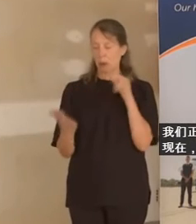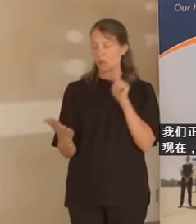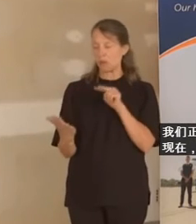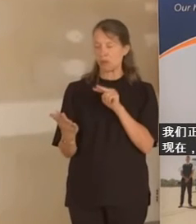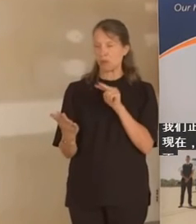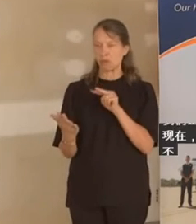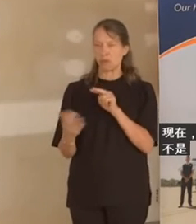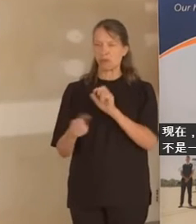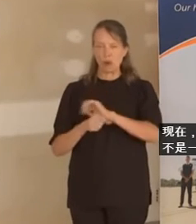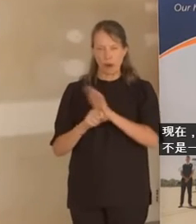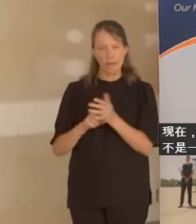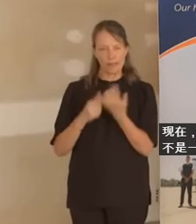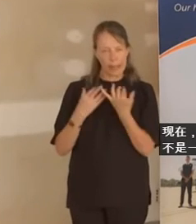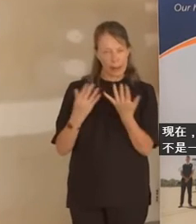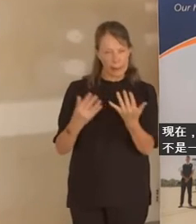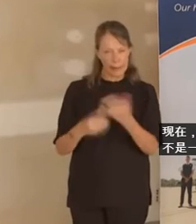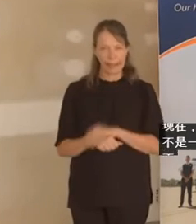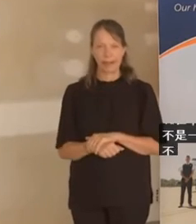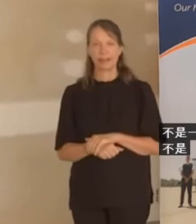gives not one